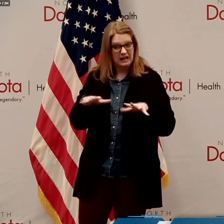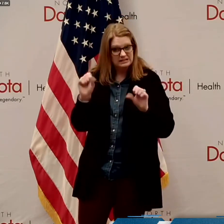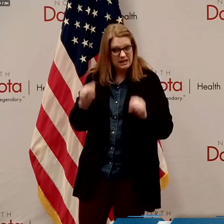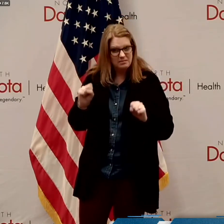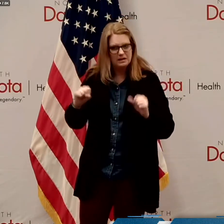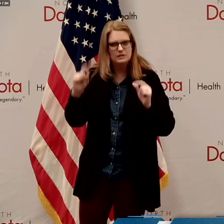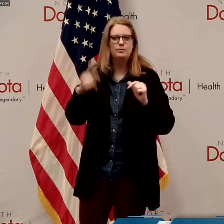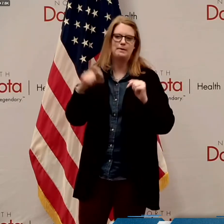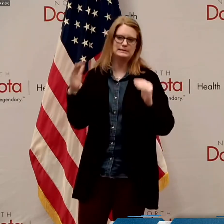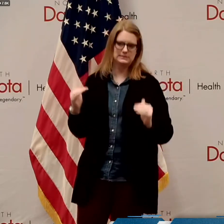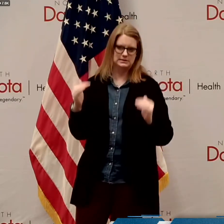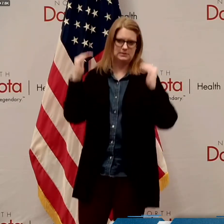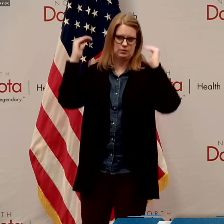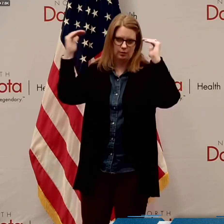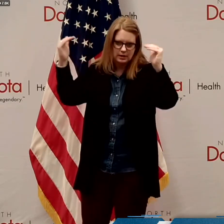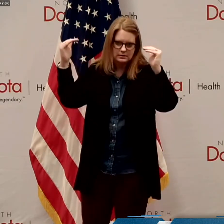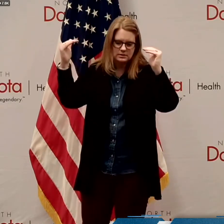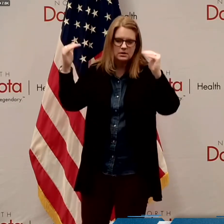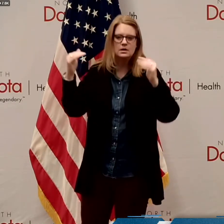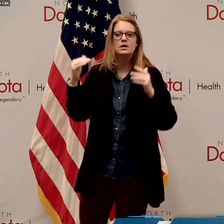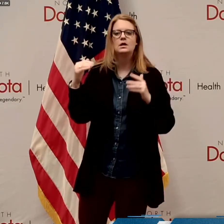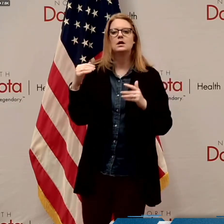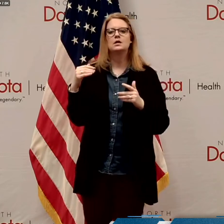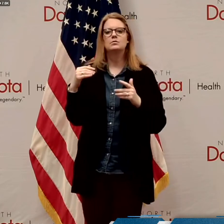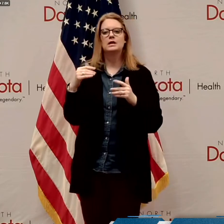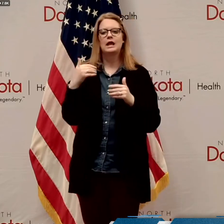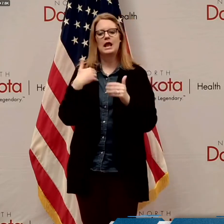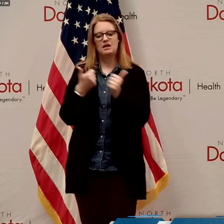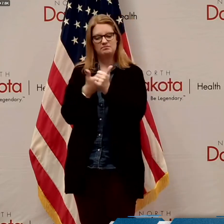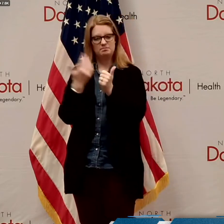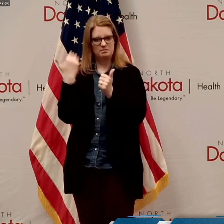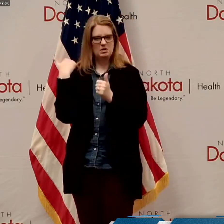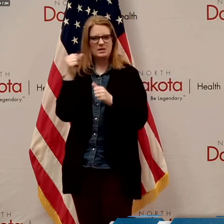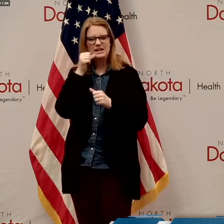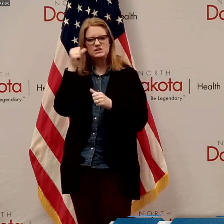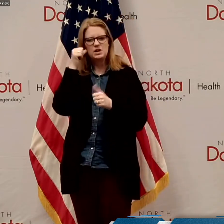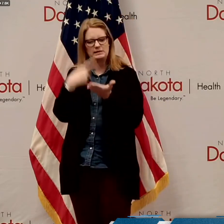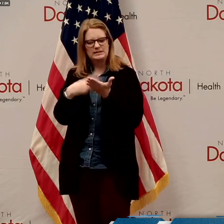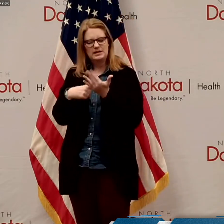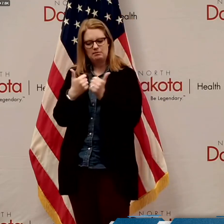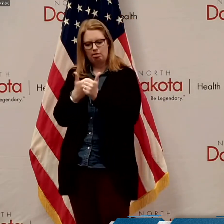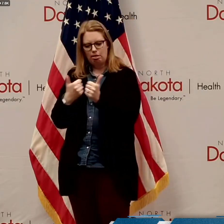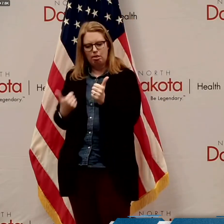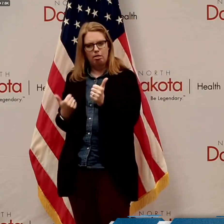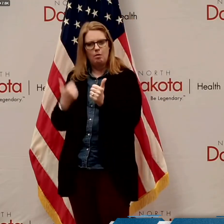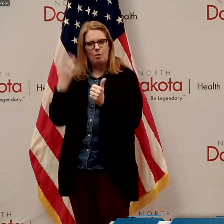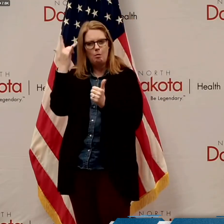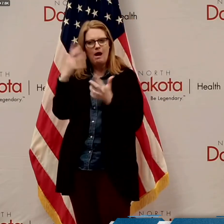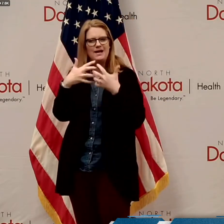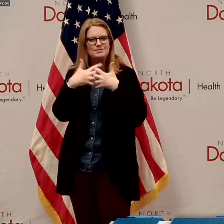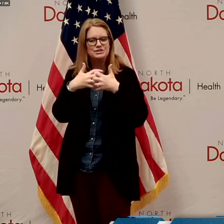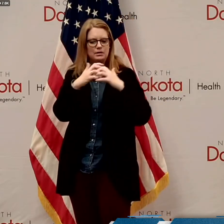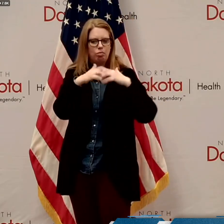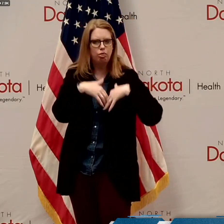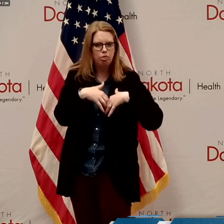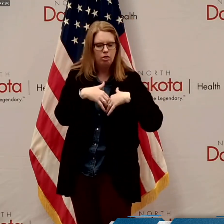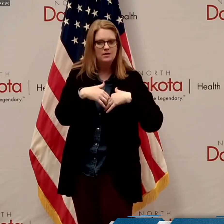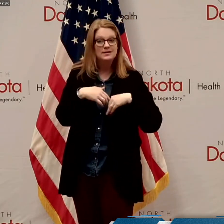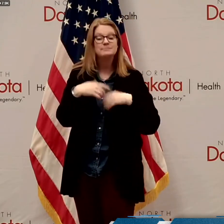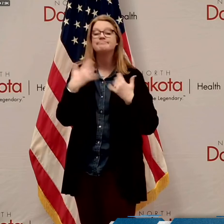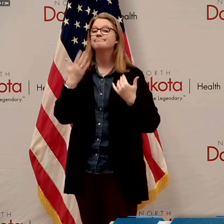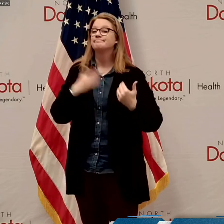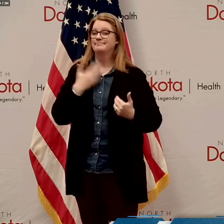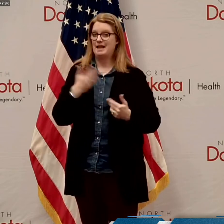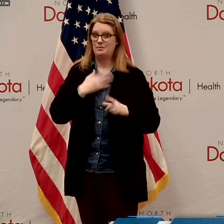shared yesterday on testing, we did have a backlog when our machines went down, but happy to report we